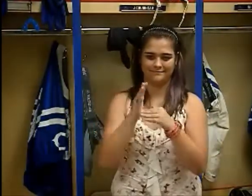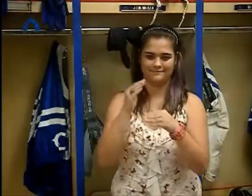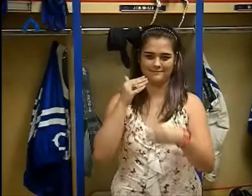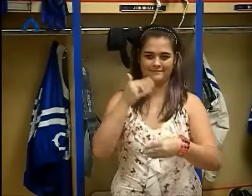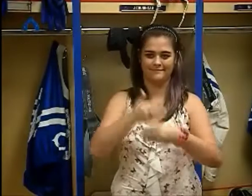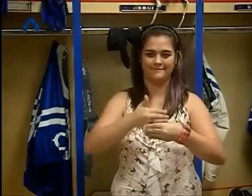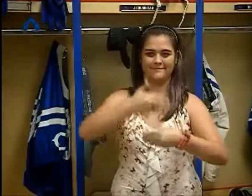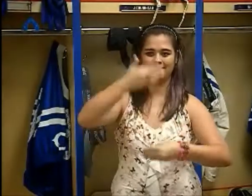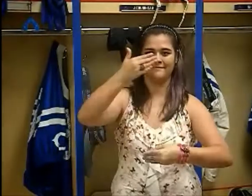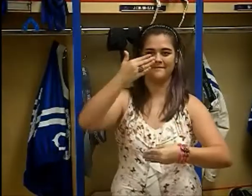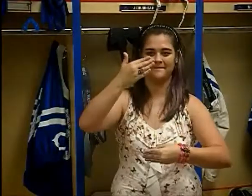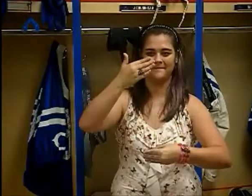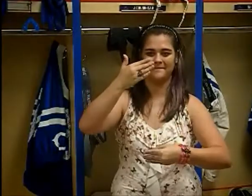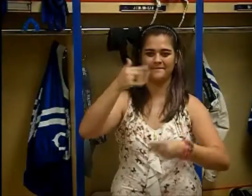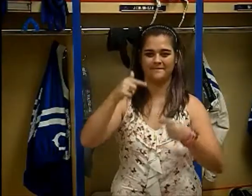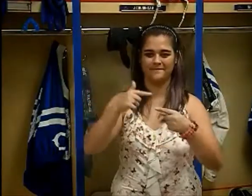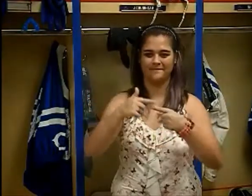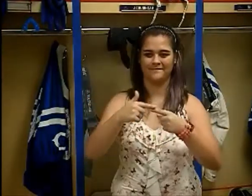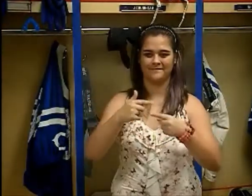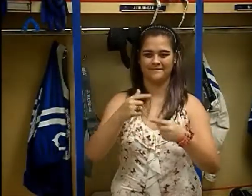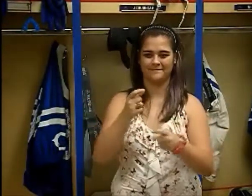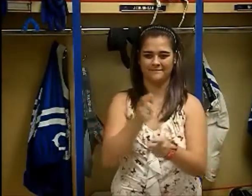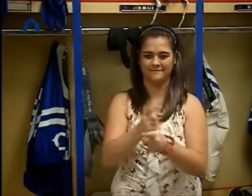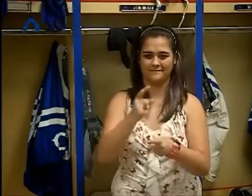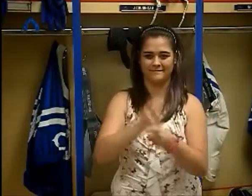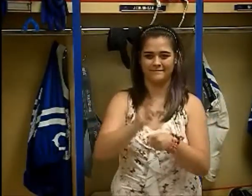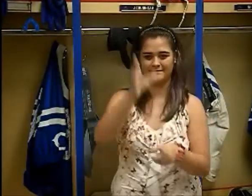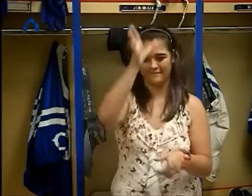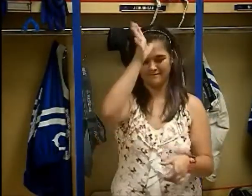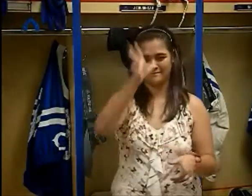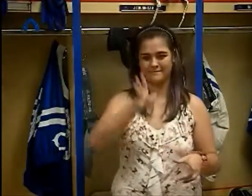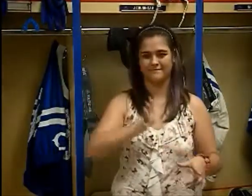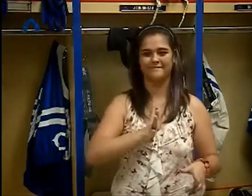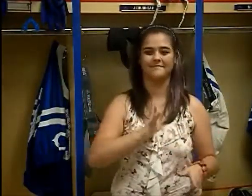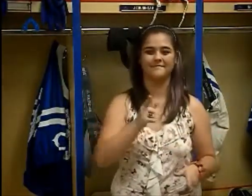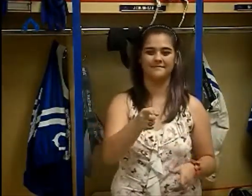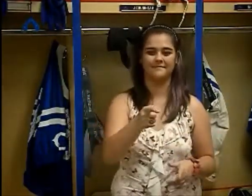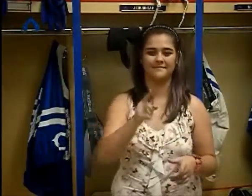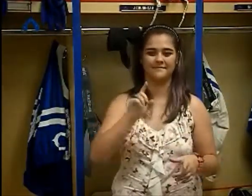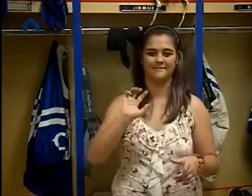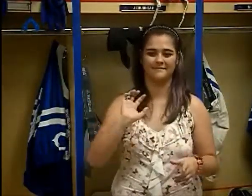You mess with one Man You've got a song